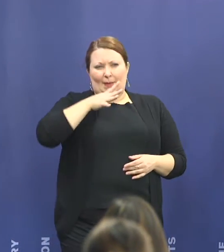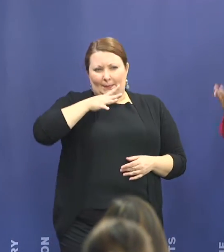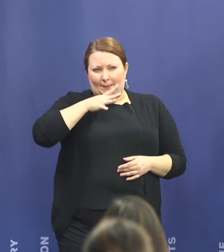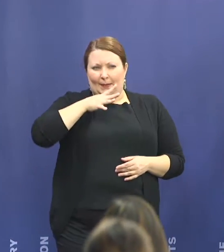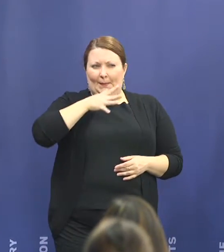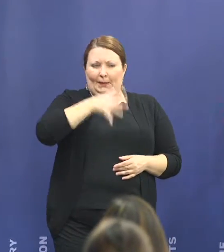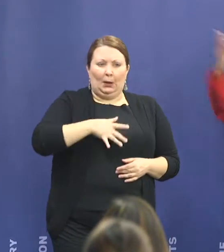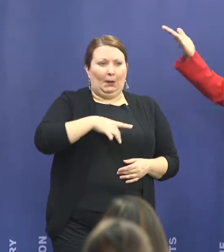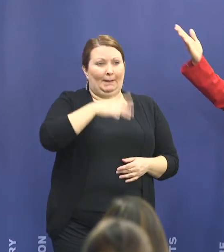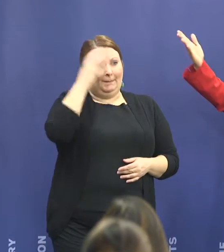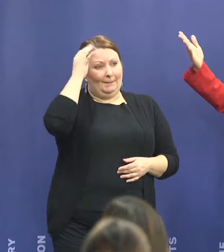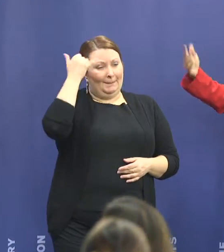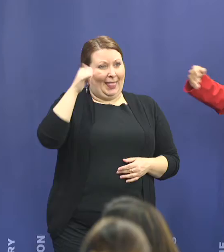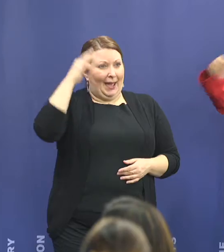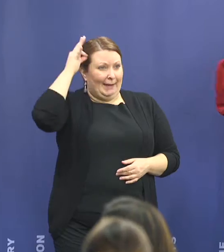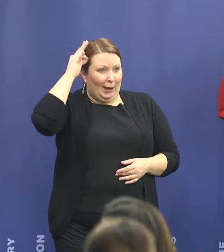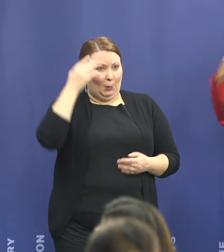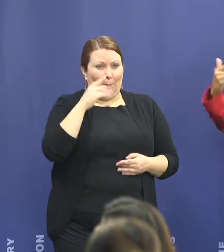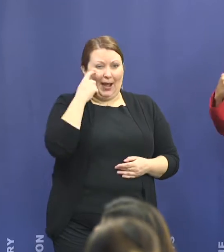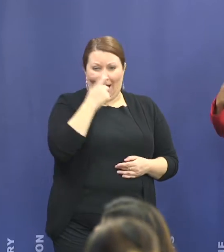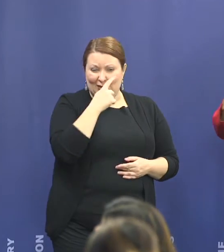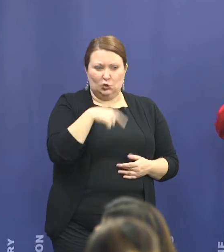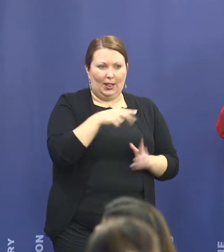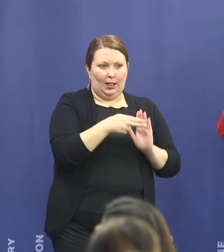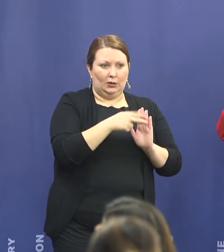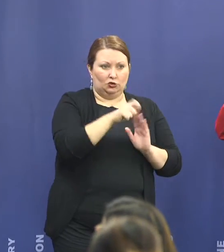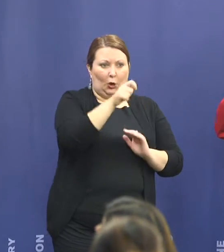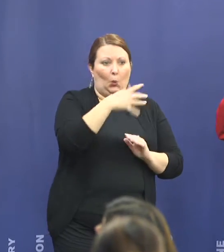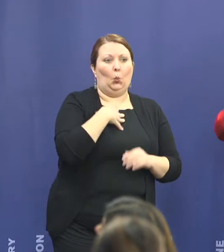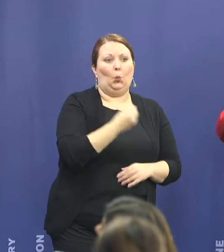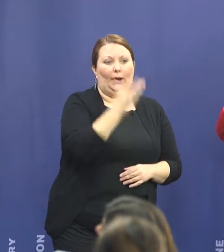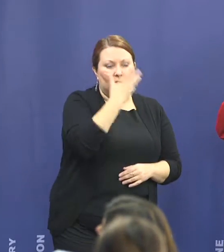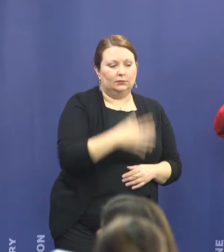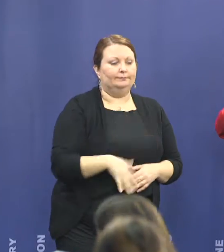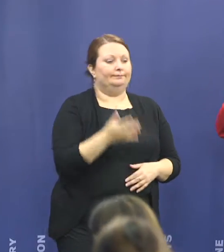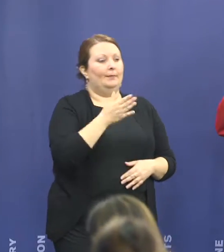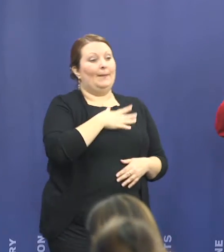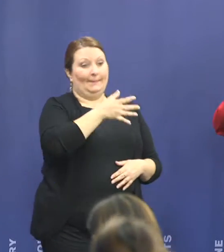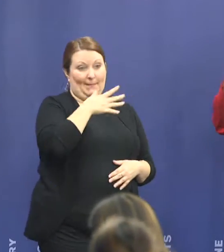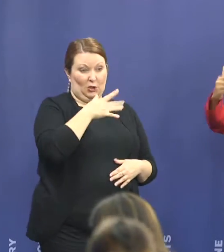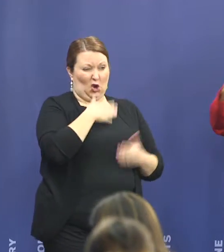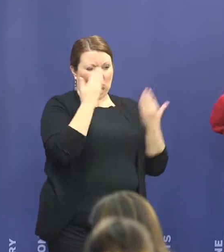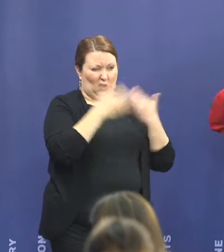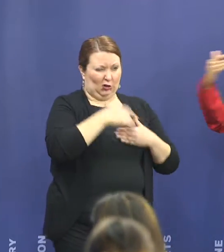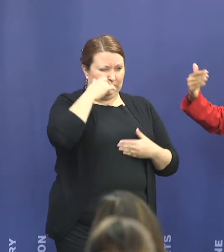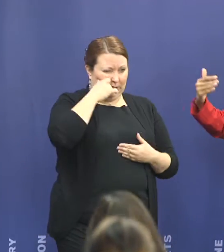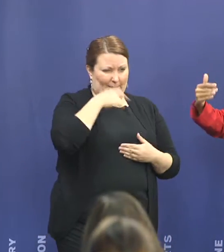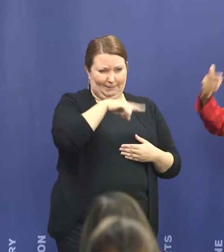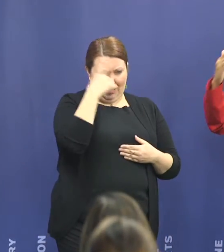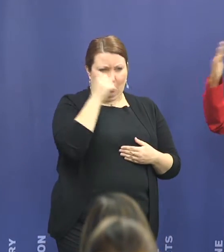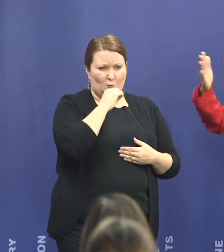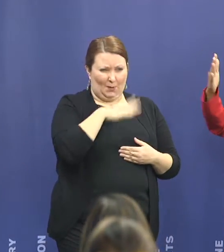was blonde and blue-eyed, she'd probably check white. My mother, who is a darker-skinned